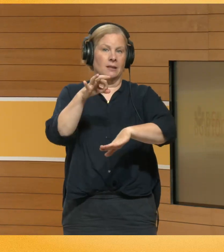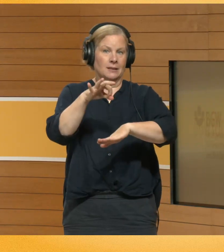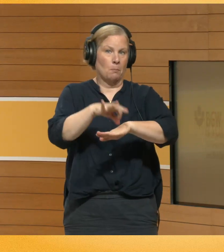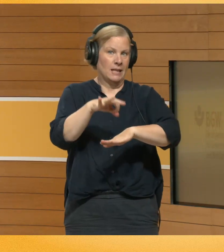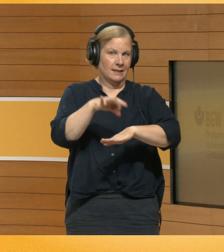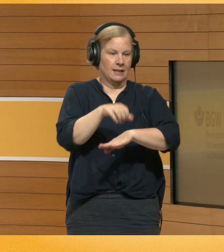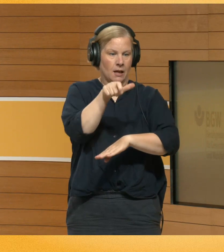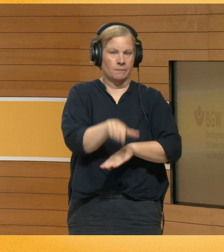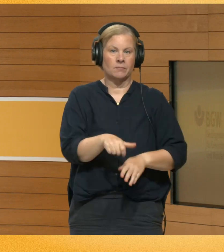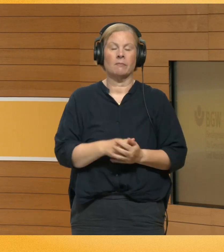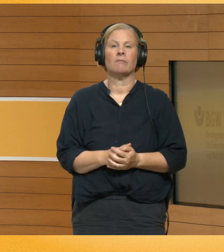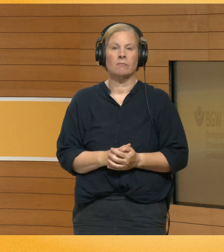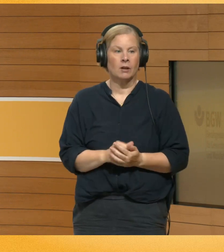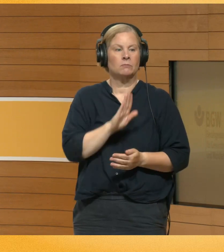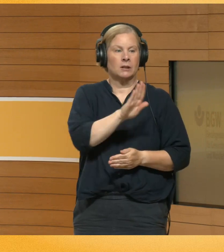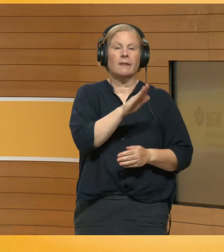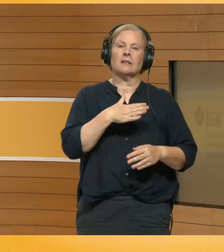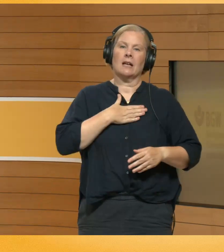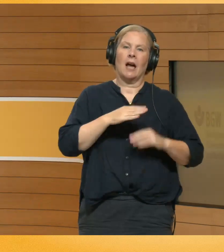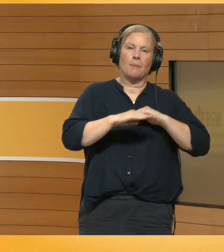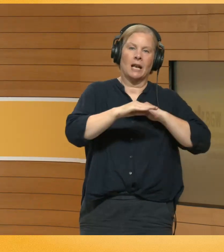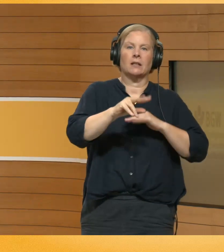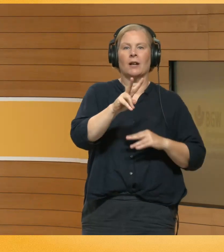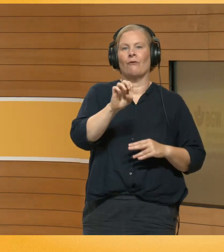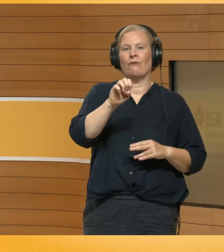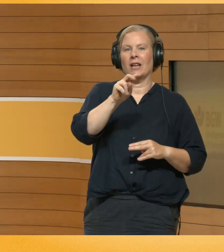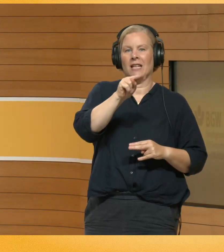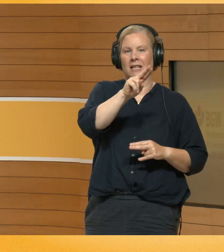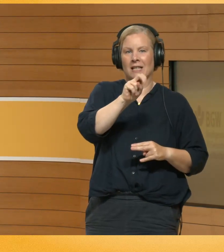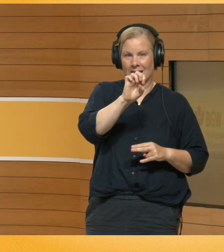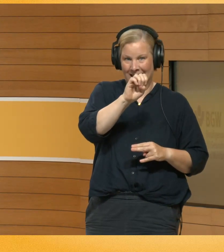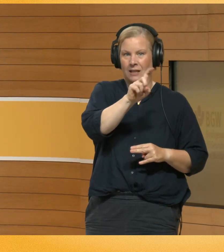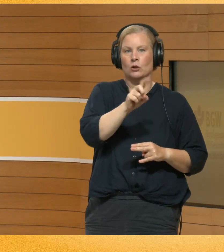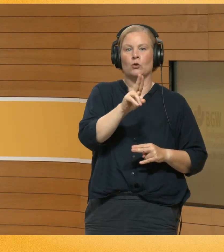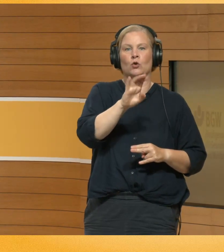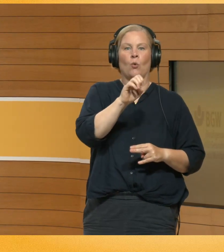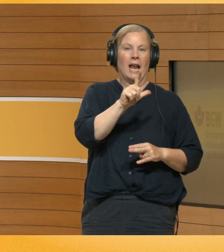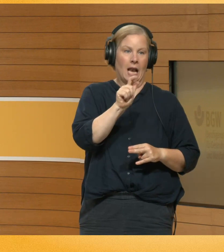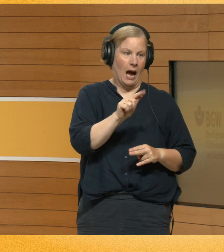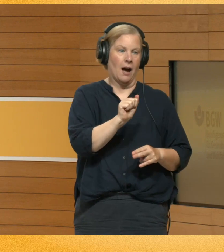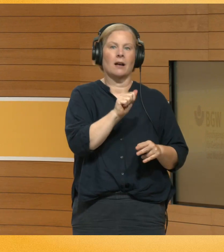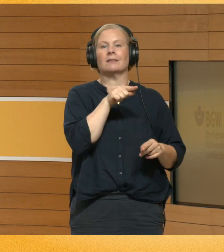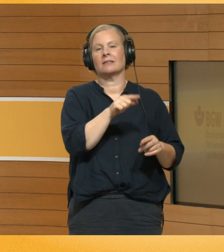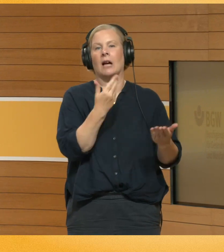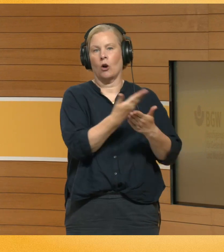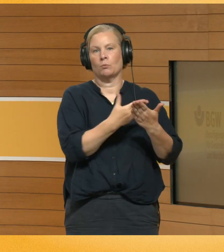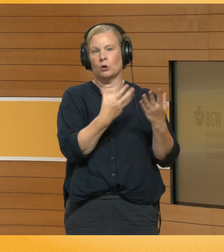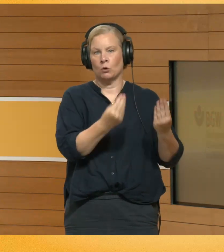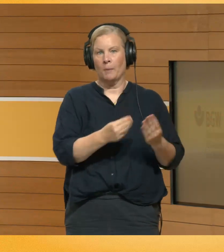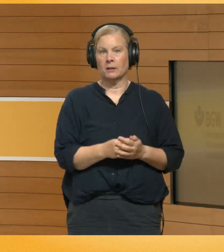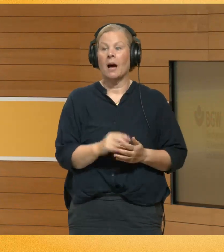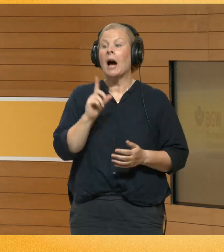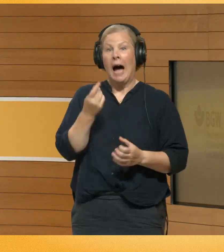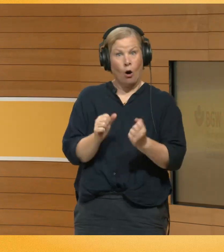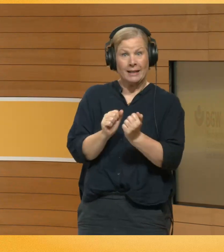country. And he has a degree in ergonomics and biomechanics from NYU, New York University. And